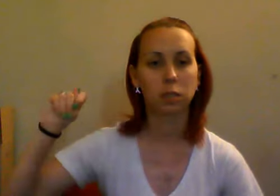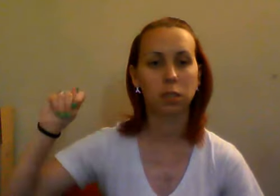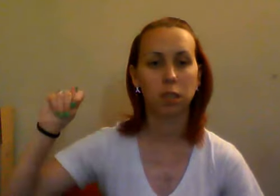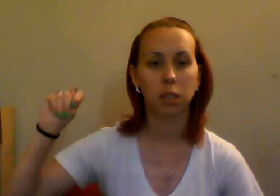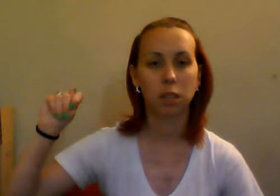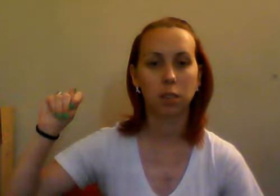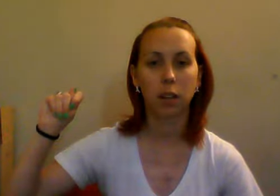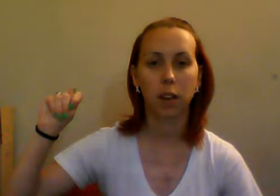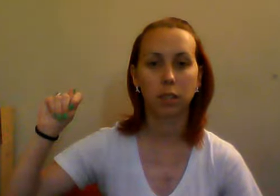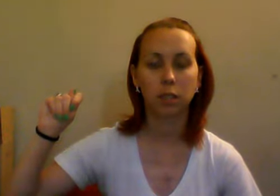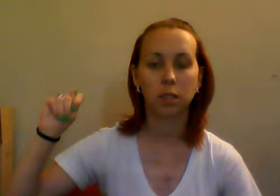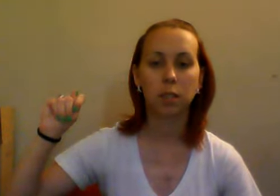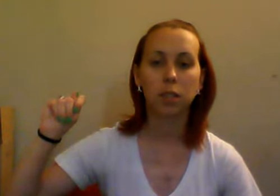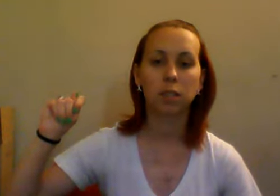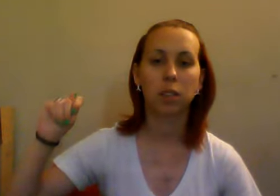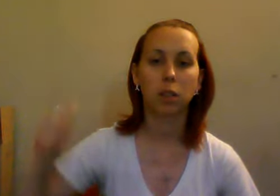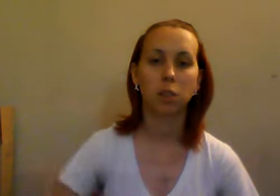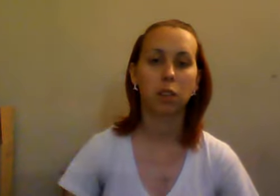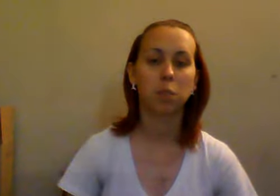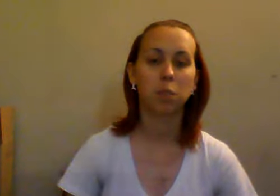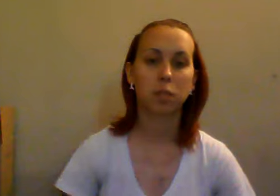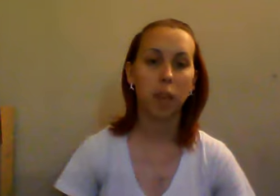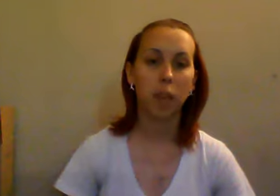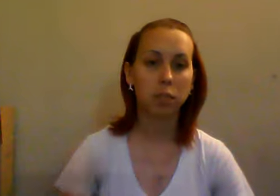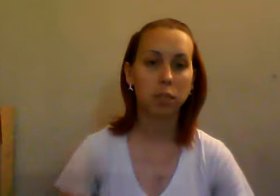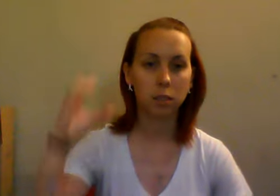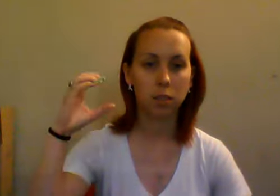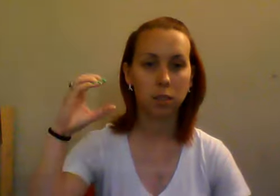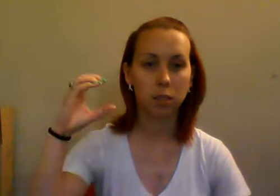H-O-T, hot. The second word I spelled was cat,